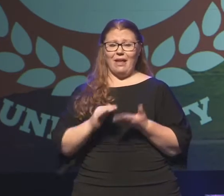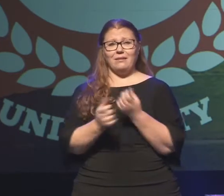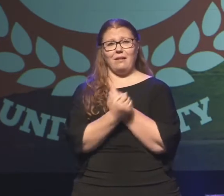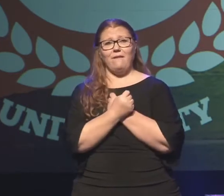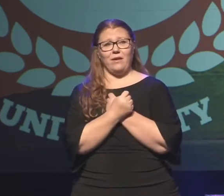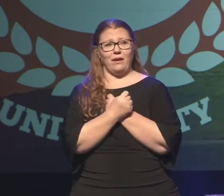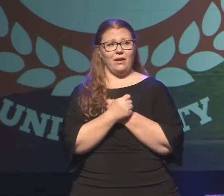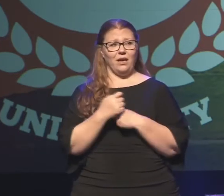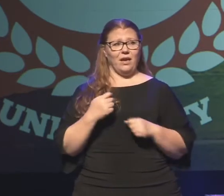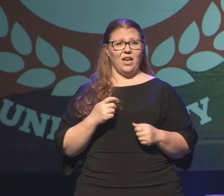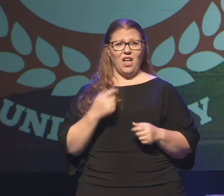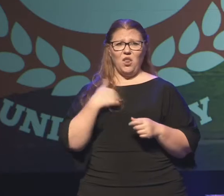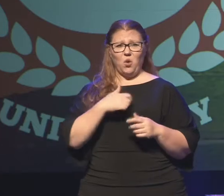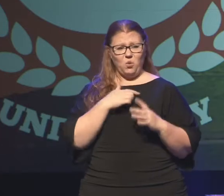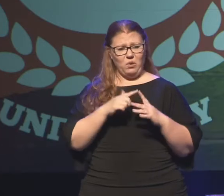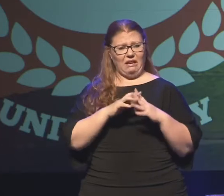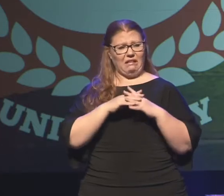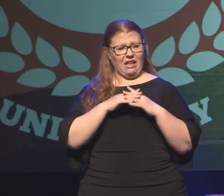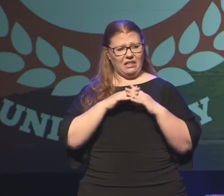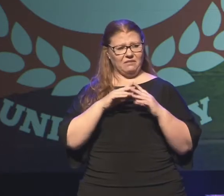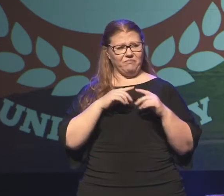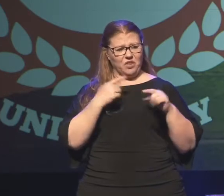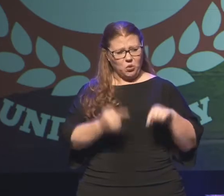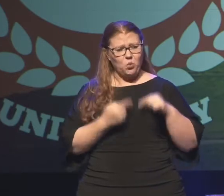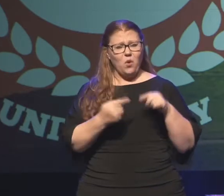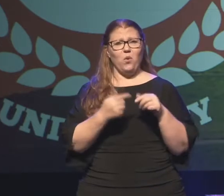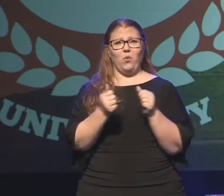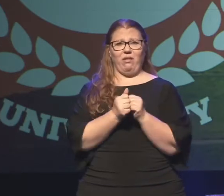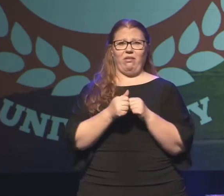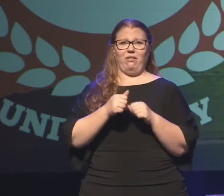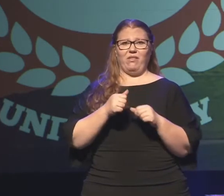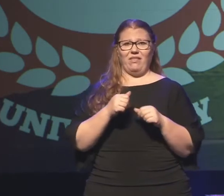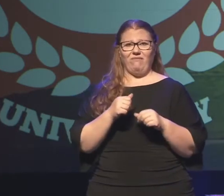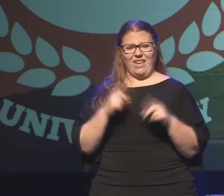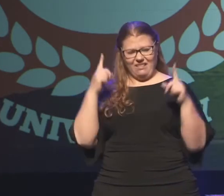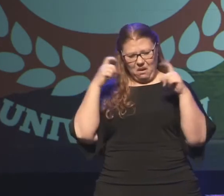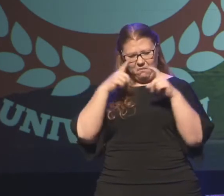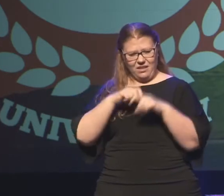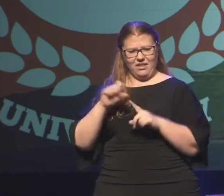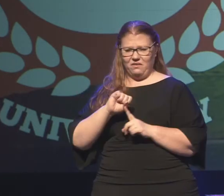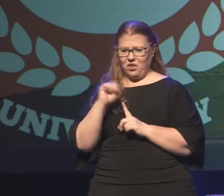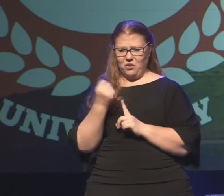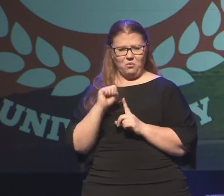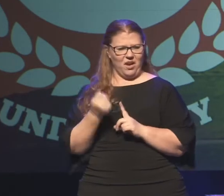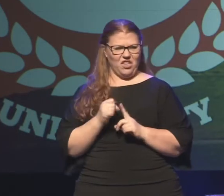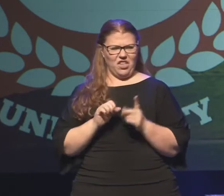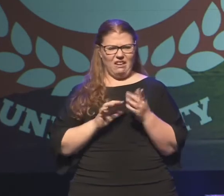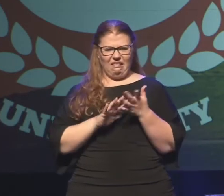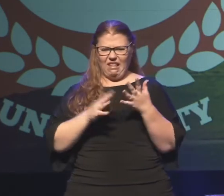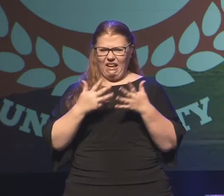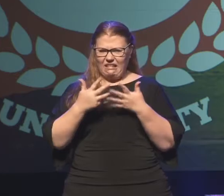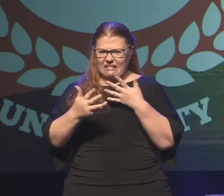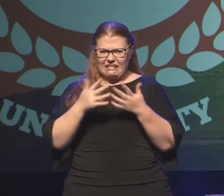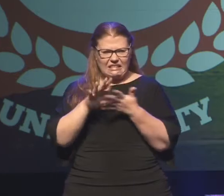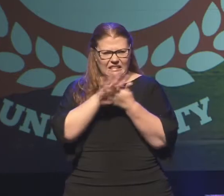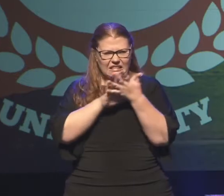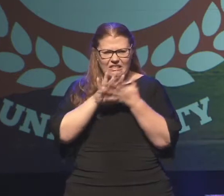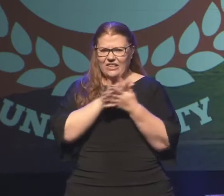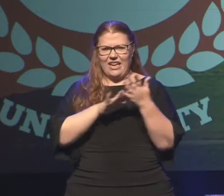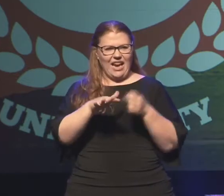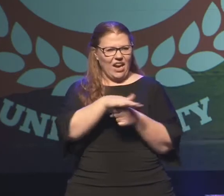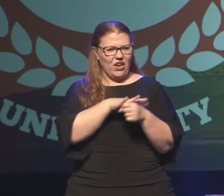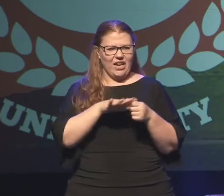with the complexity of circumstances and gray areas and